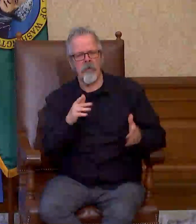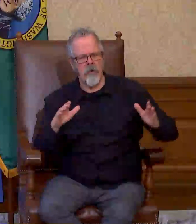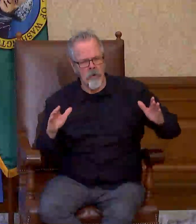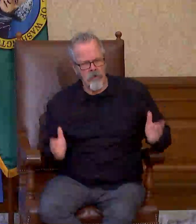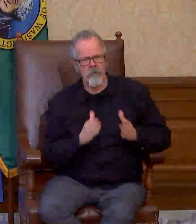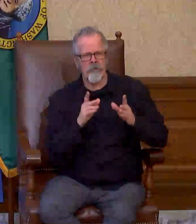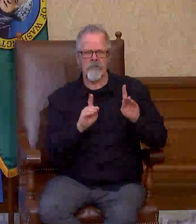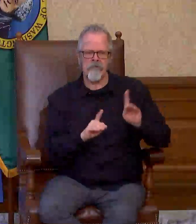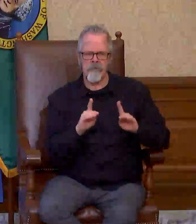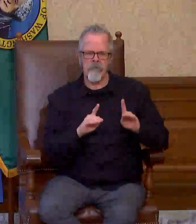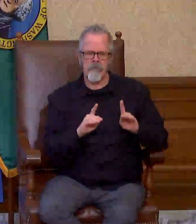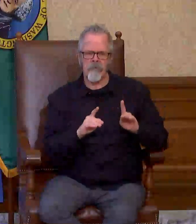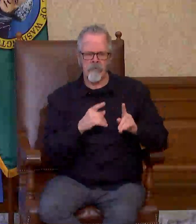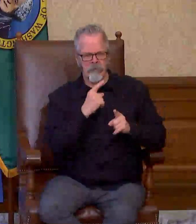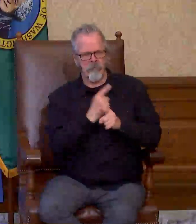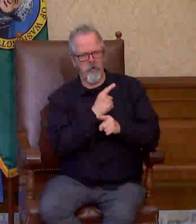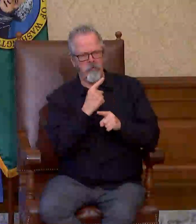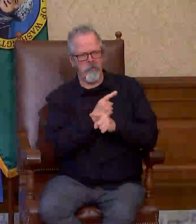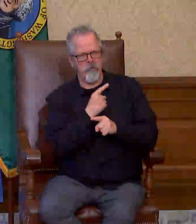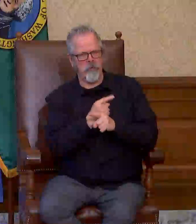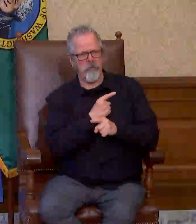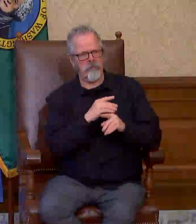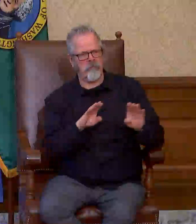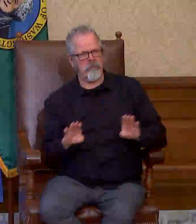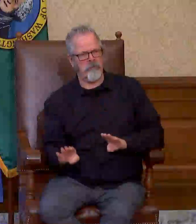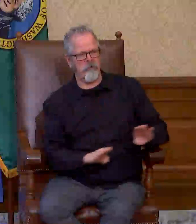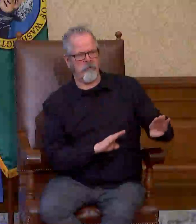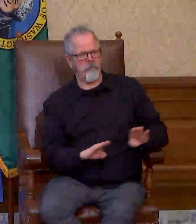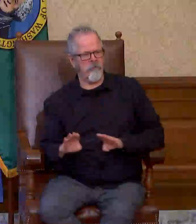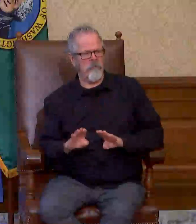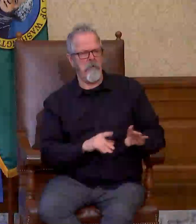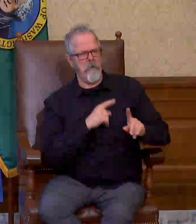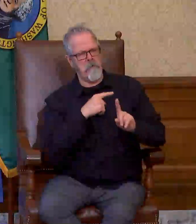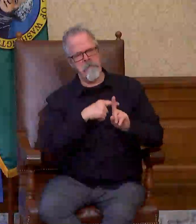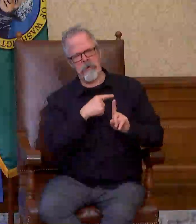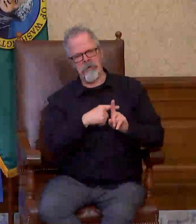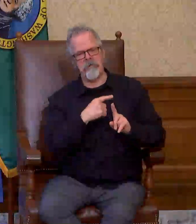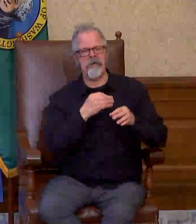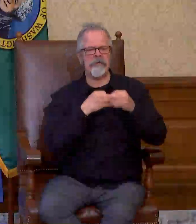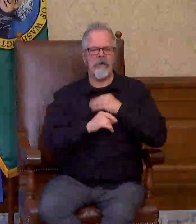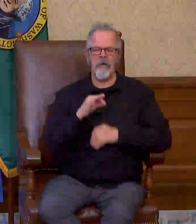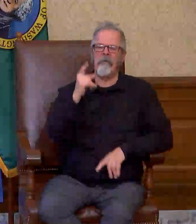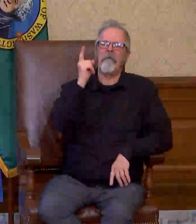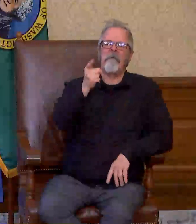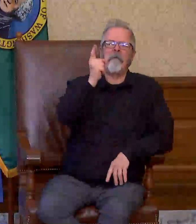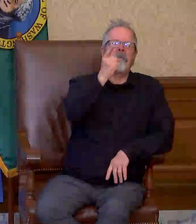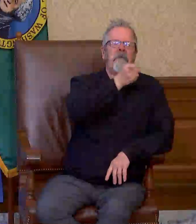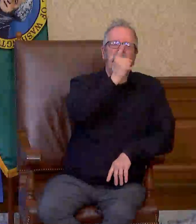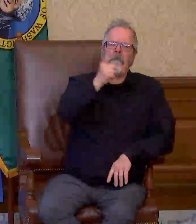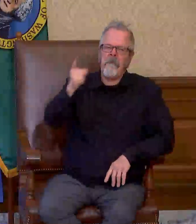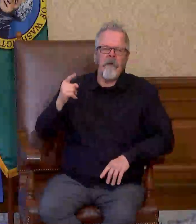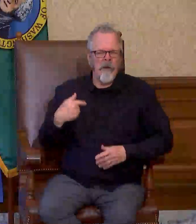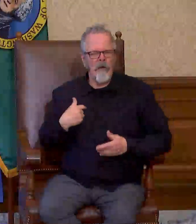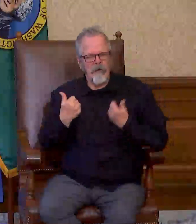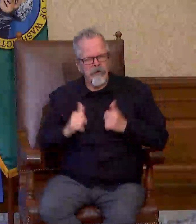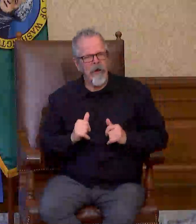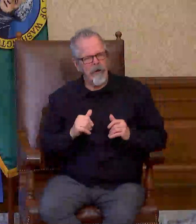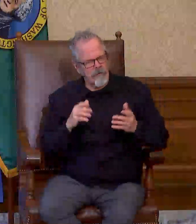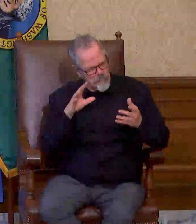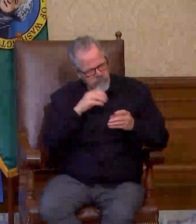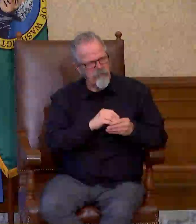really positive behavior. That's why I talk about it in this sense. The other thing is the issue about this whole issue